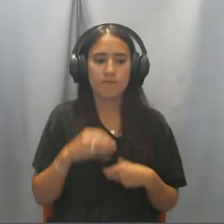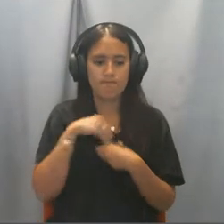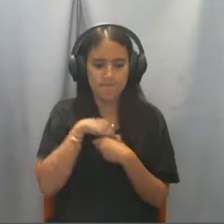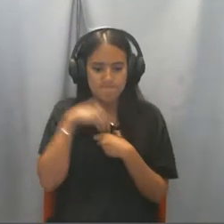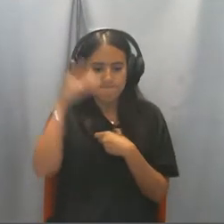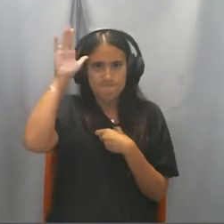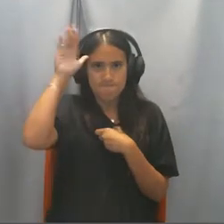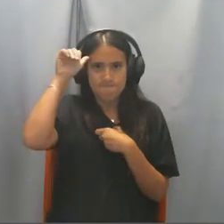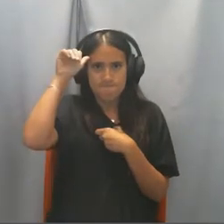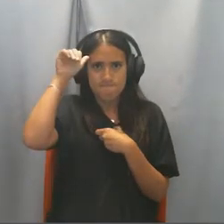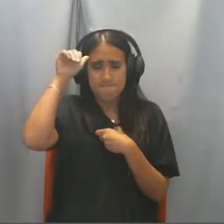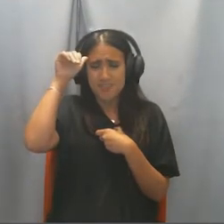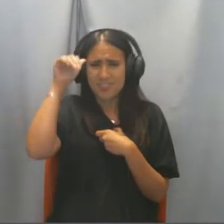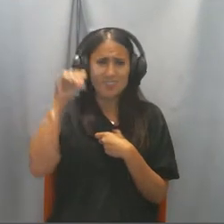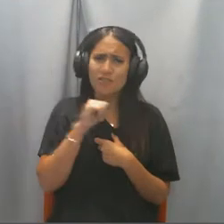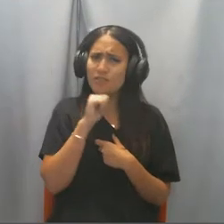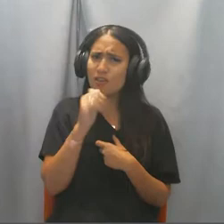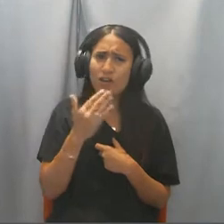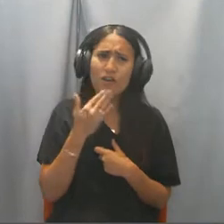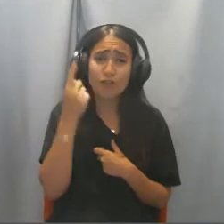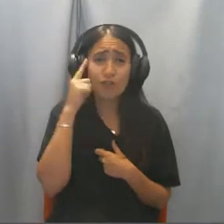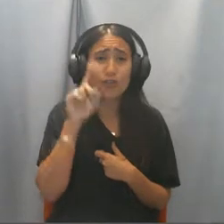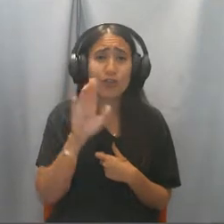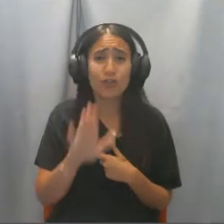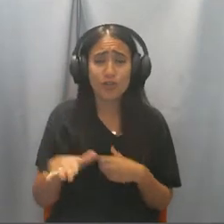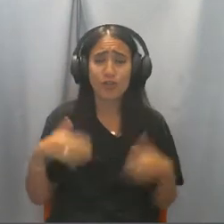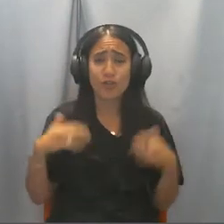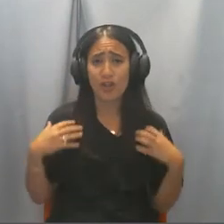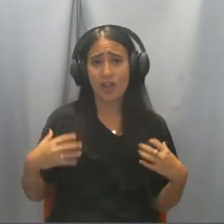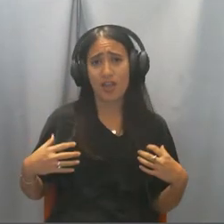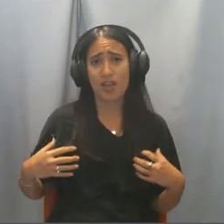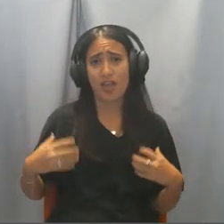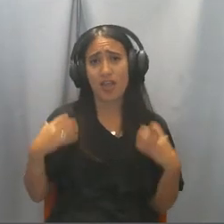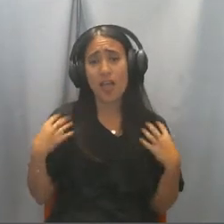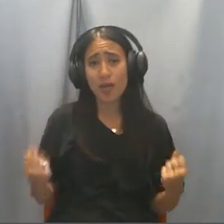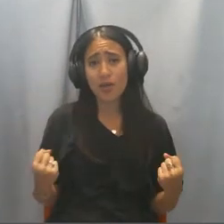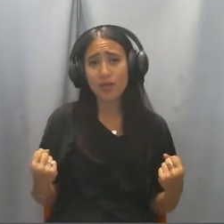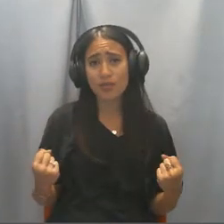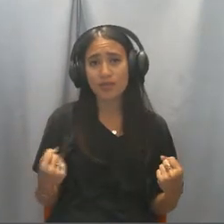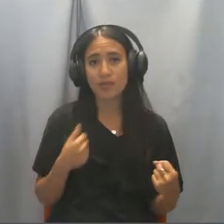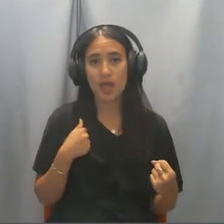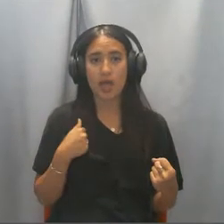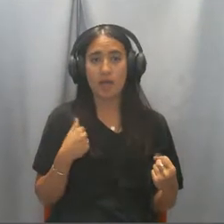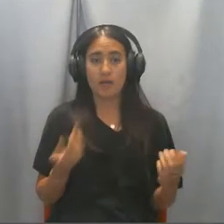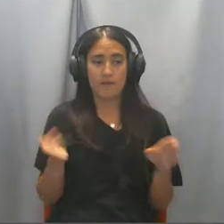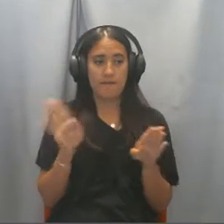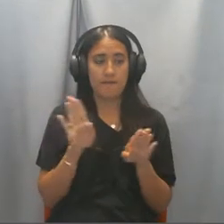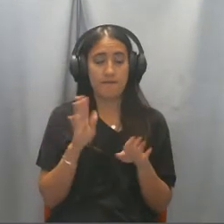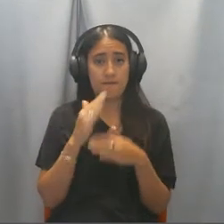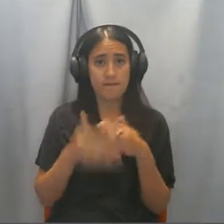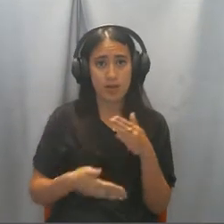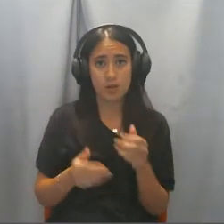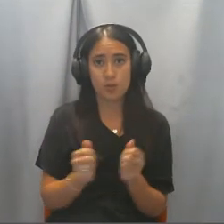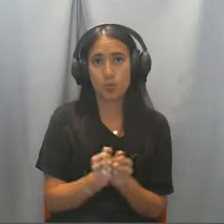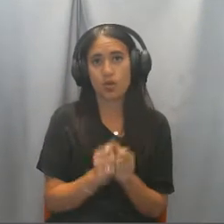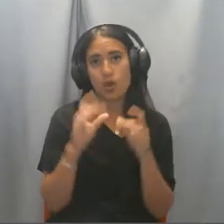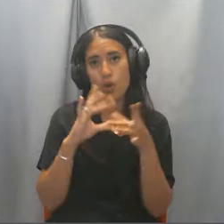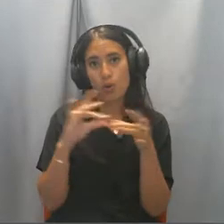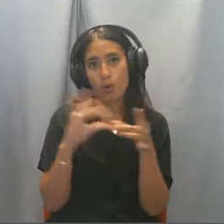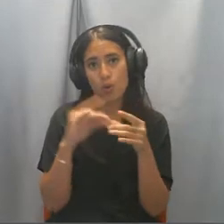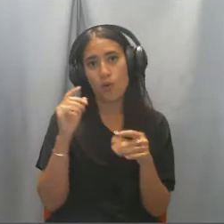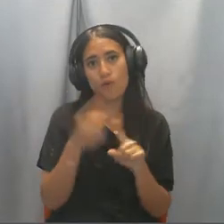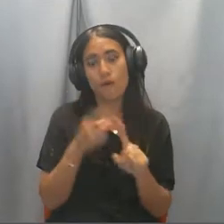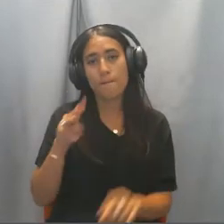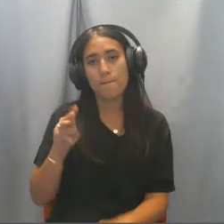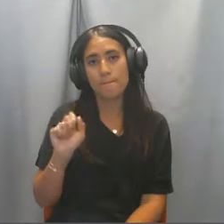I'd like to close with a quote from Mark Twain. More than a century ago, he